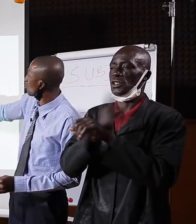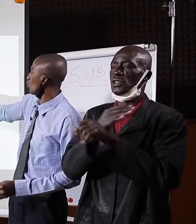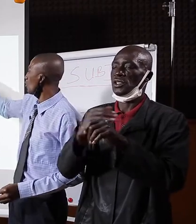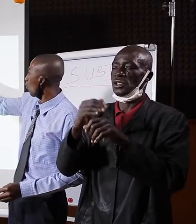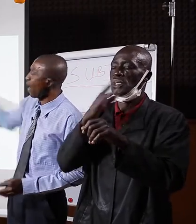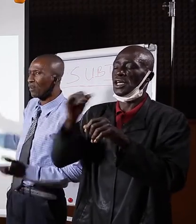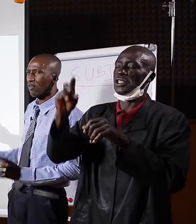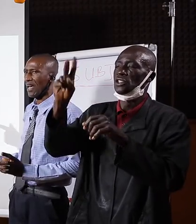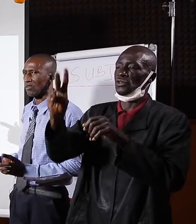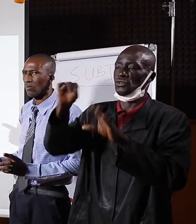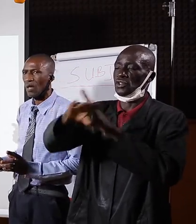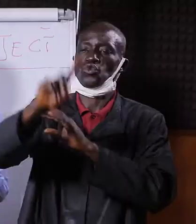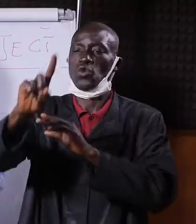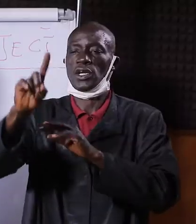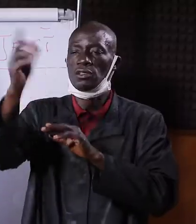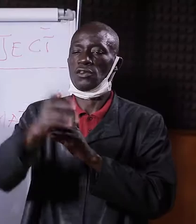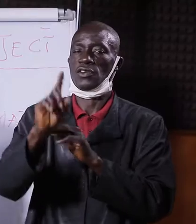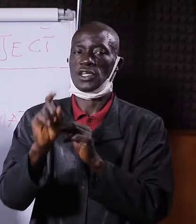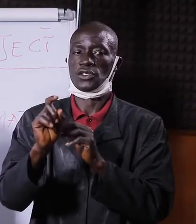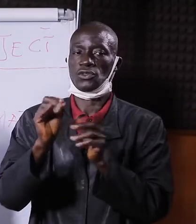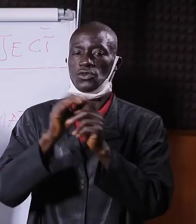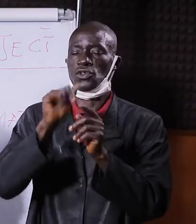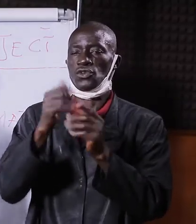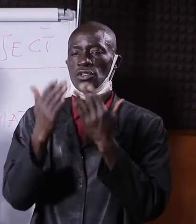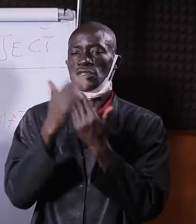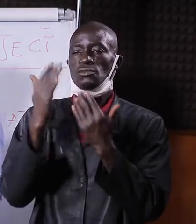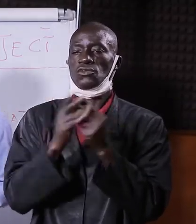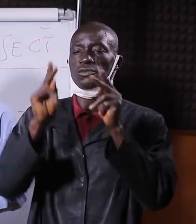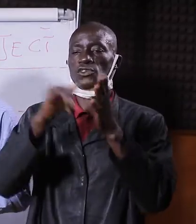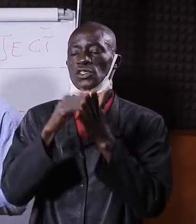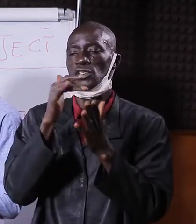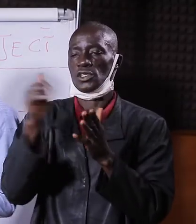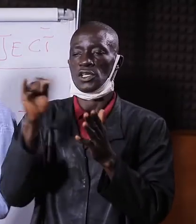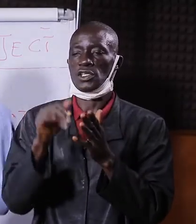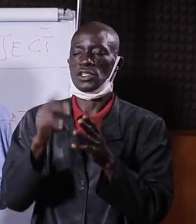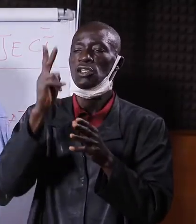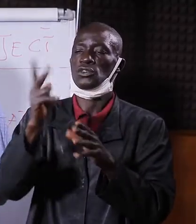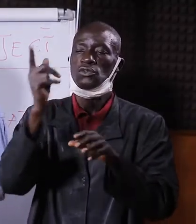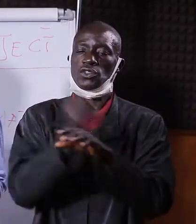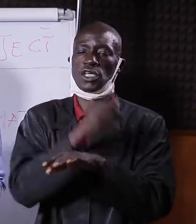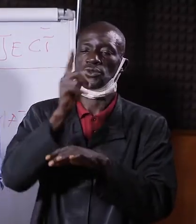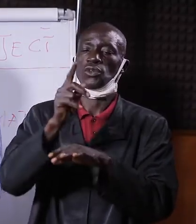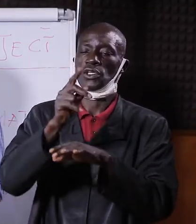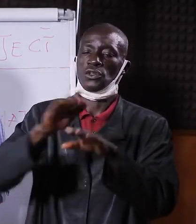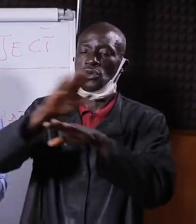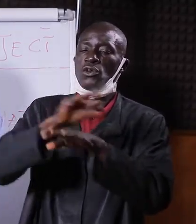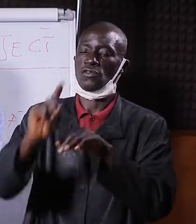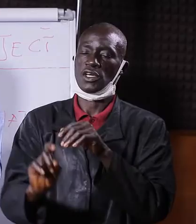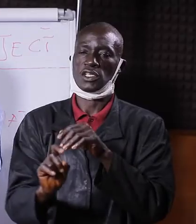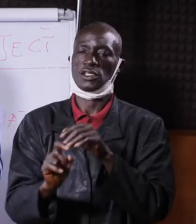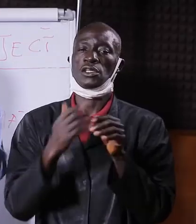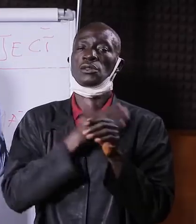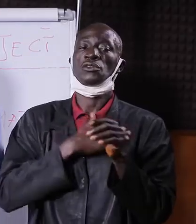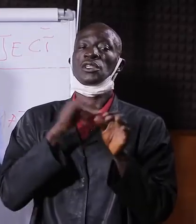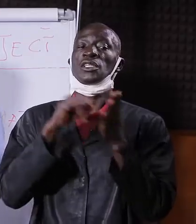2 into 1 over x. Or you can simply put it as 2 times 1 over x. please,